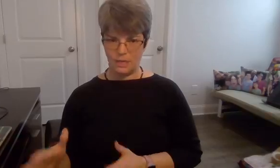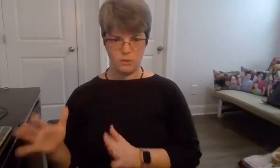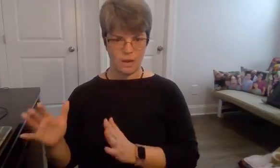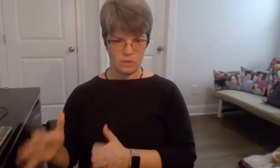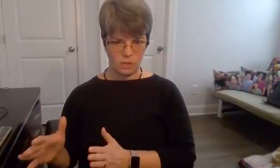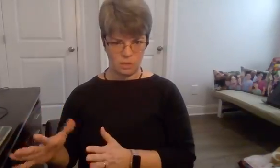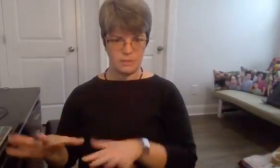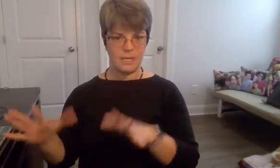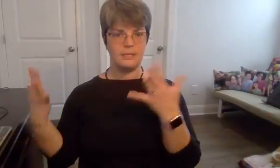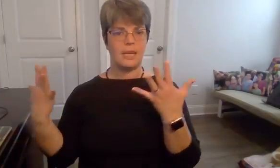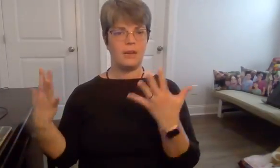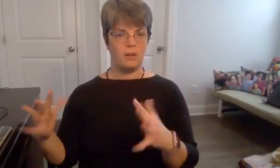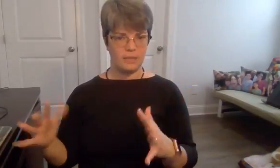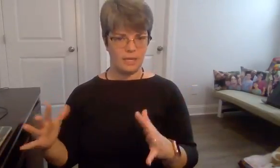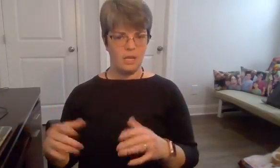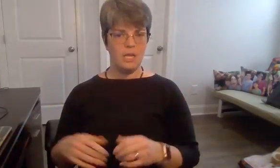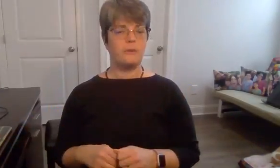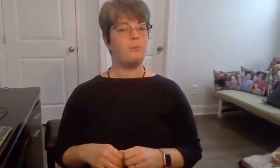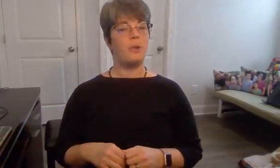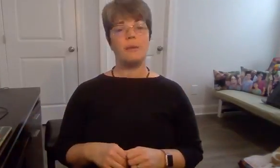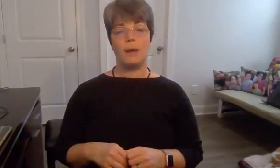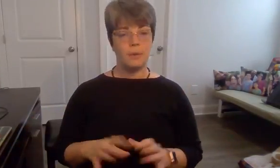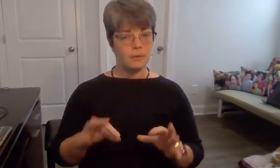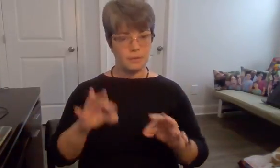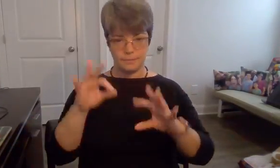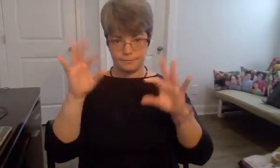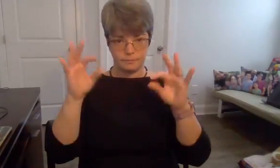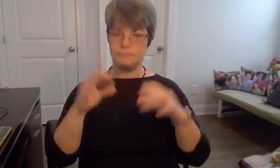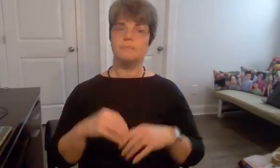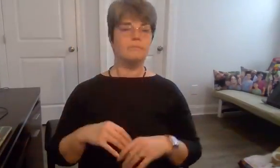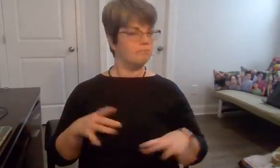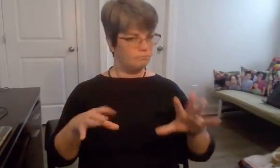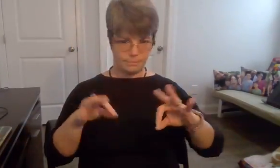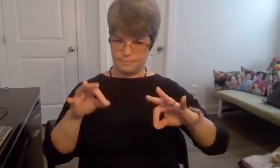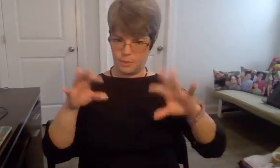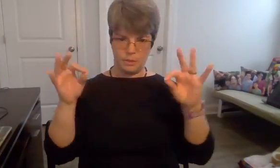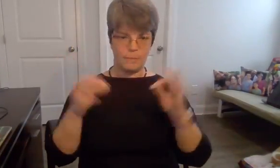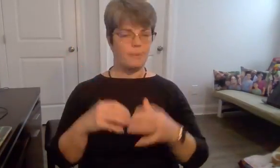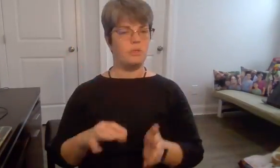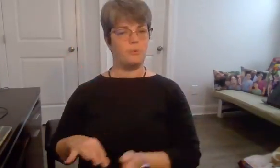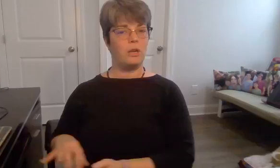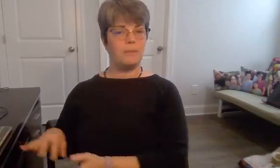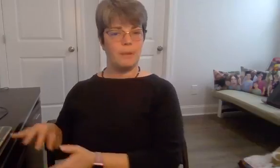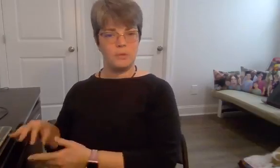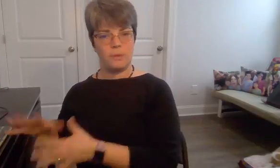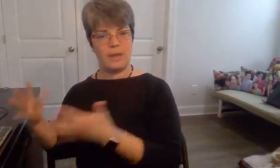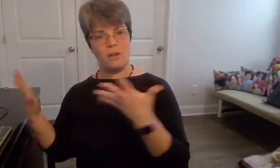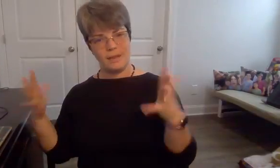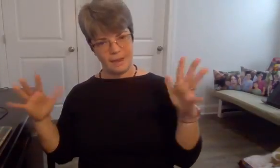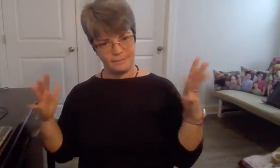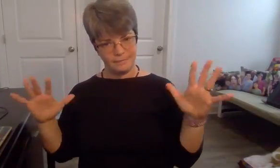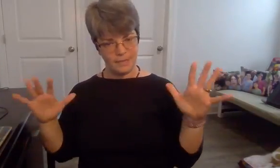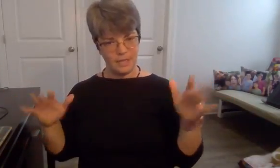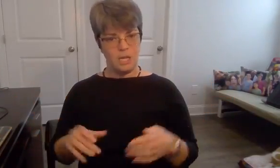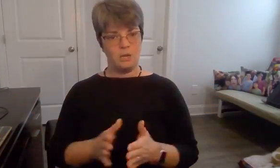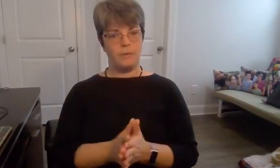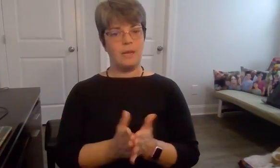and you're actually all done, sign all done. So if you're blowing bubbles, blow the bubbles, you're putting the bubbles away, all done. You're reading a